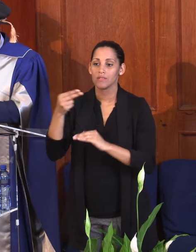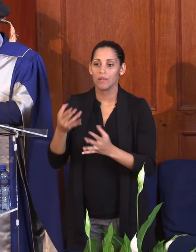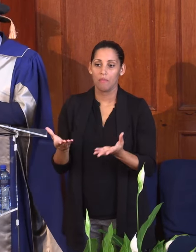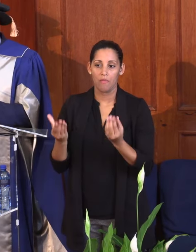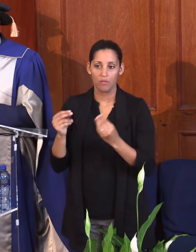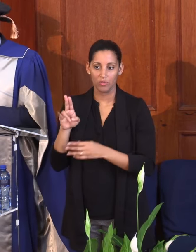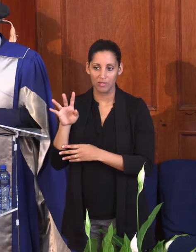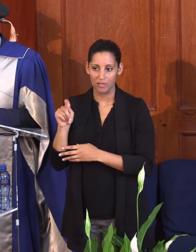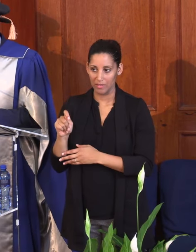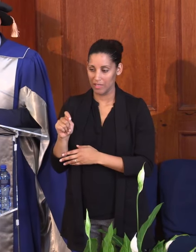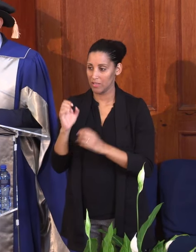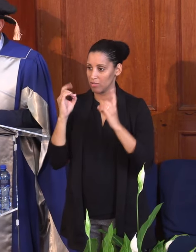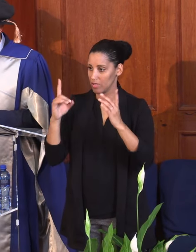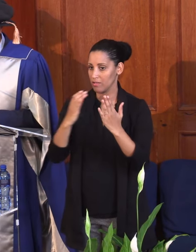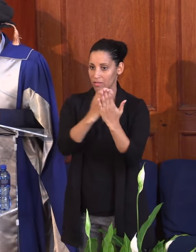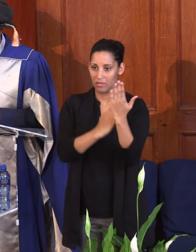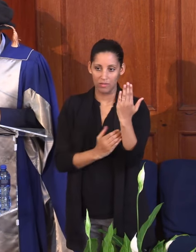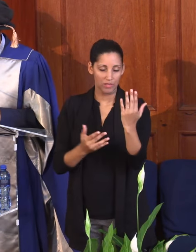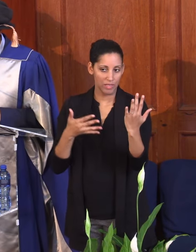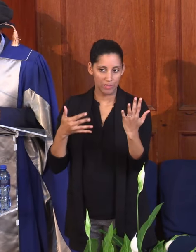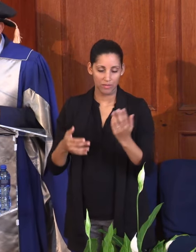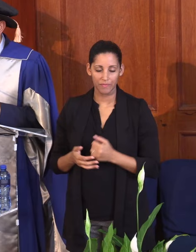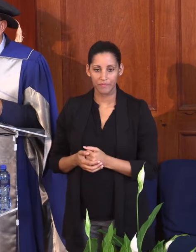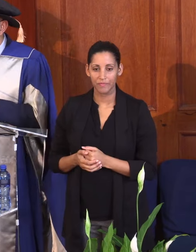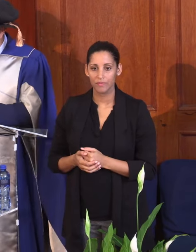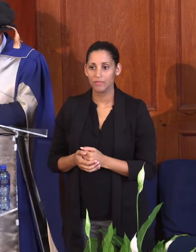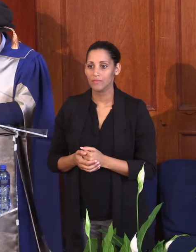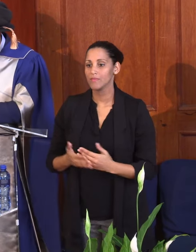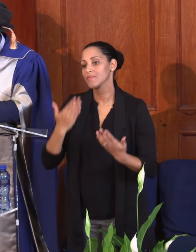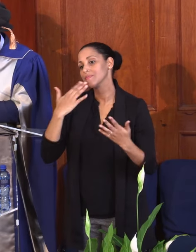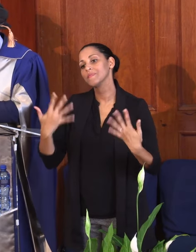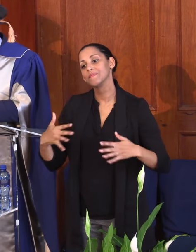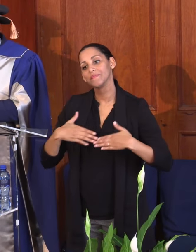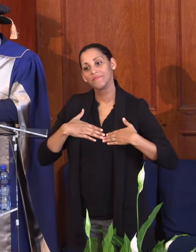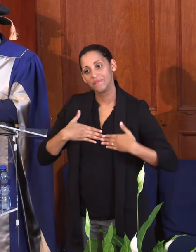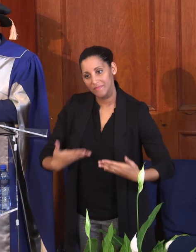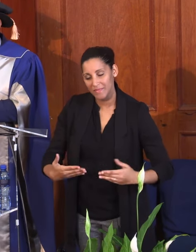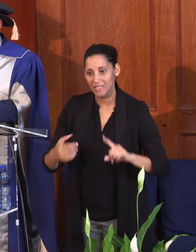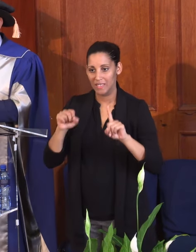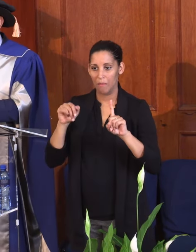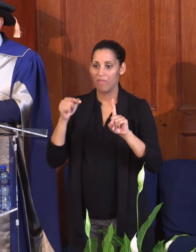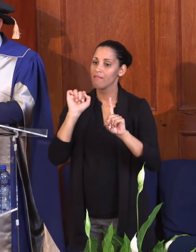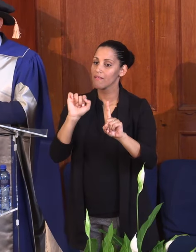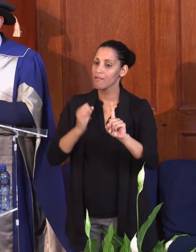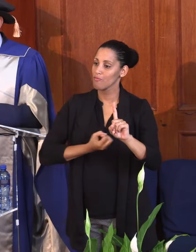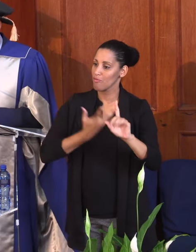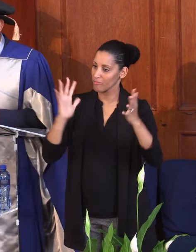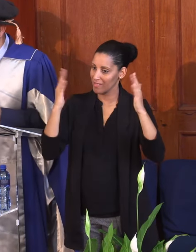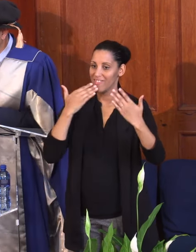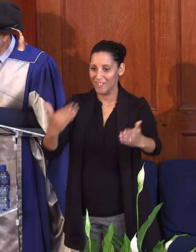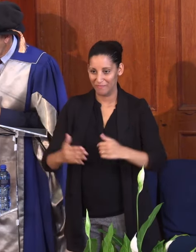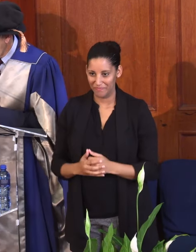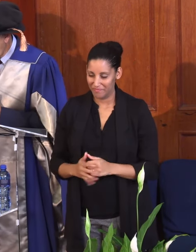degree in education in curriculum studies. Sincere thank you to Neliswa Sampi for her poem of praise. Thank